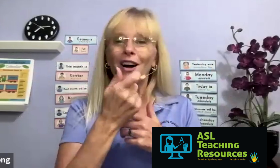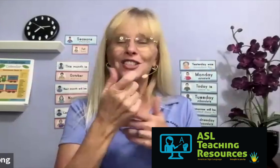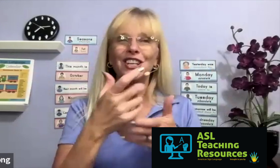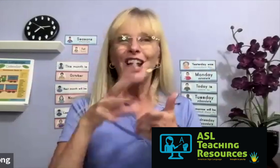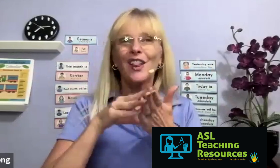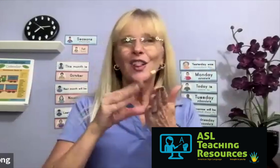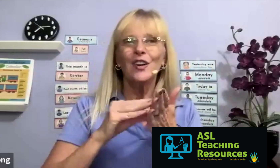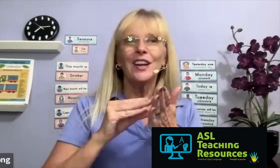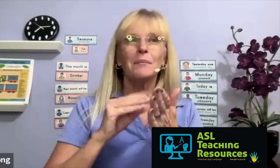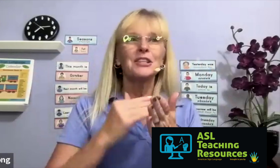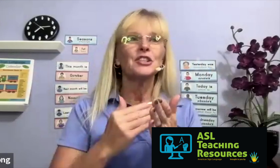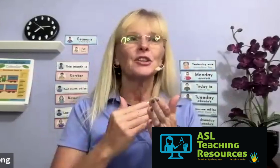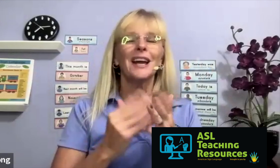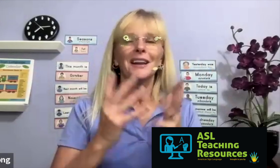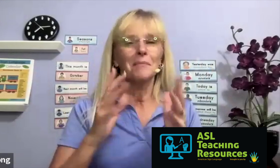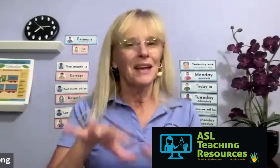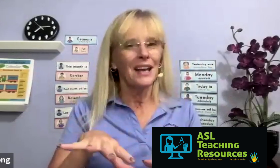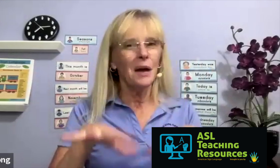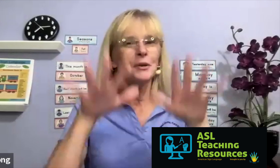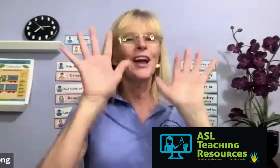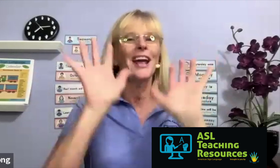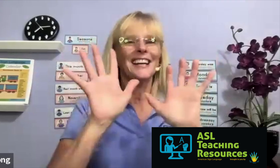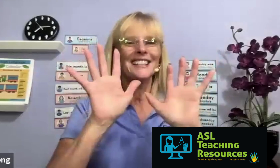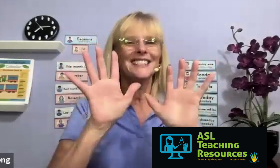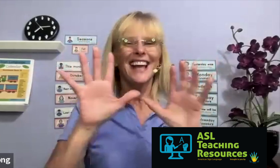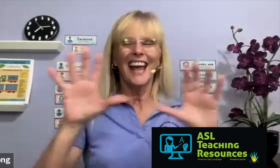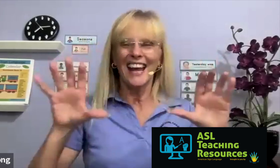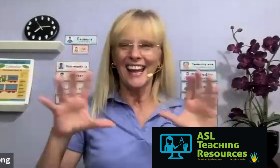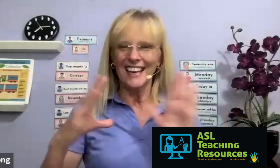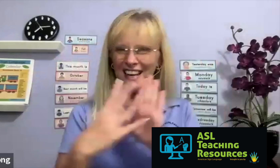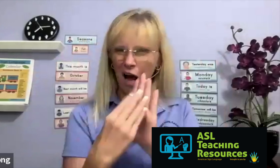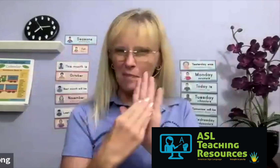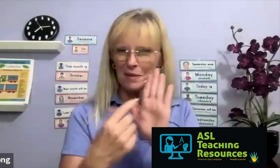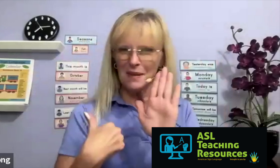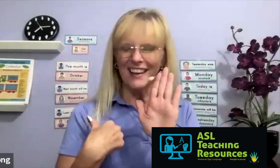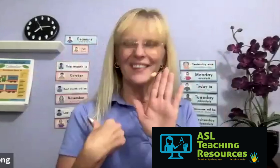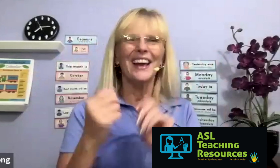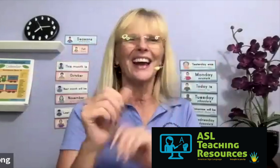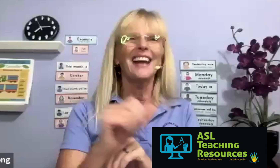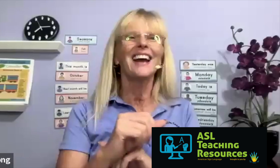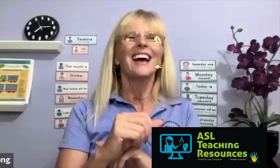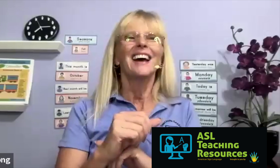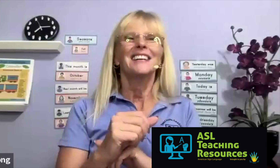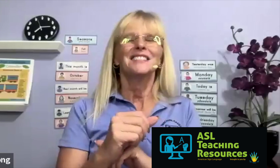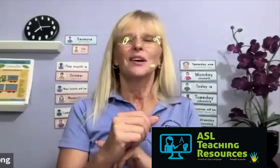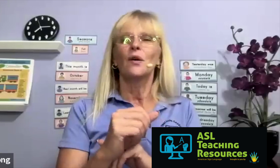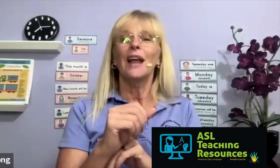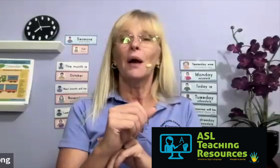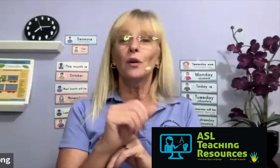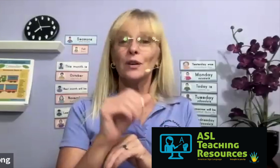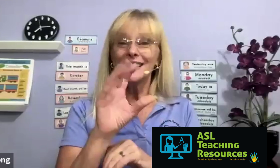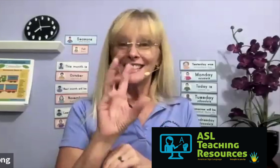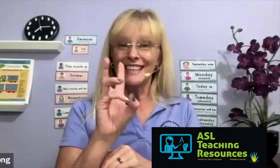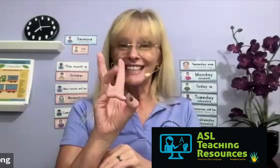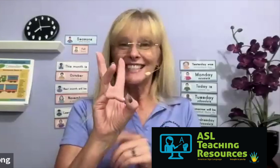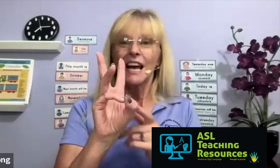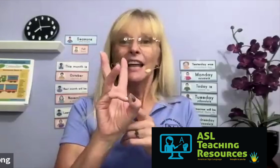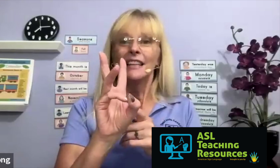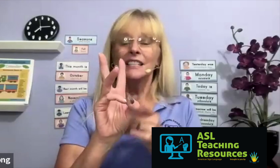watching and learning, be sure and pick up your hands and copy me, okay? So now we're on 6. This is